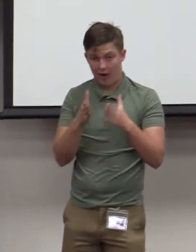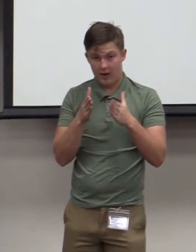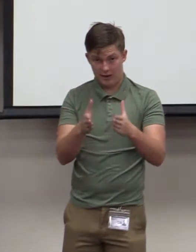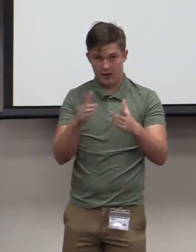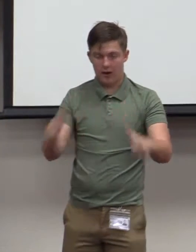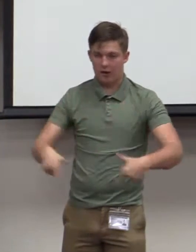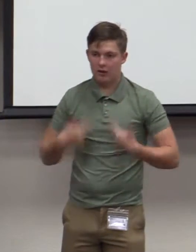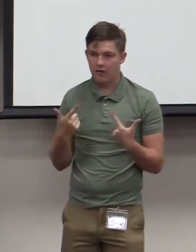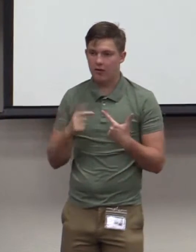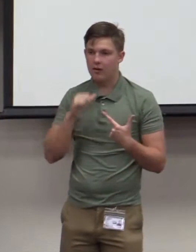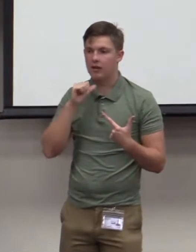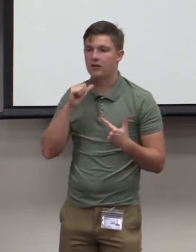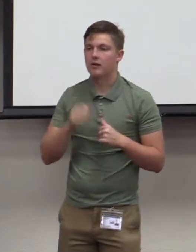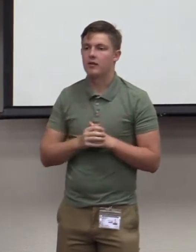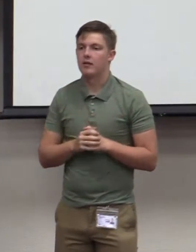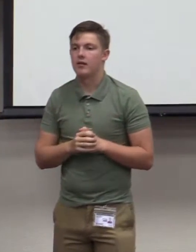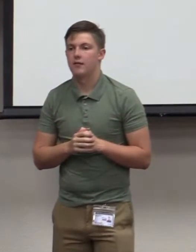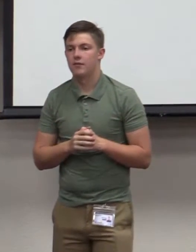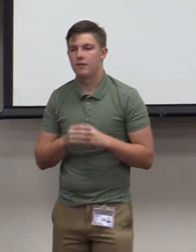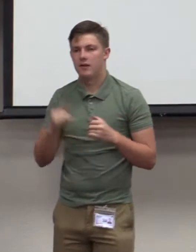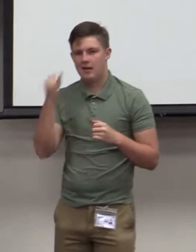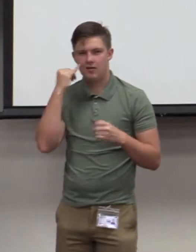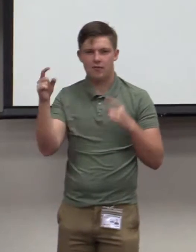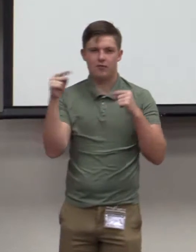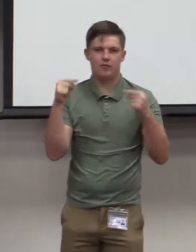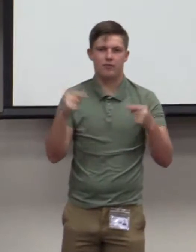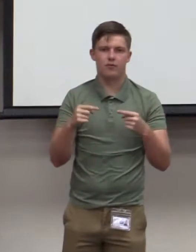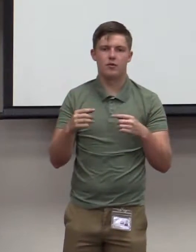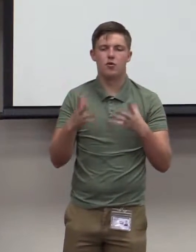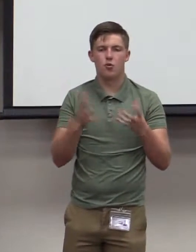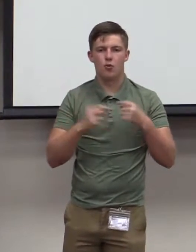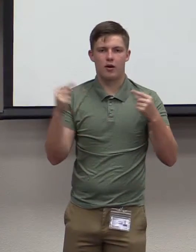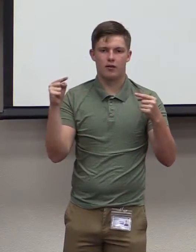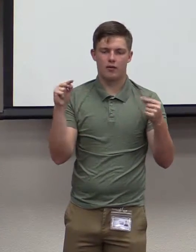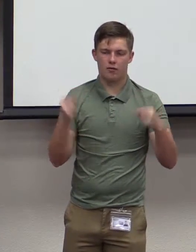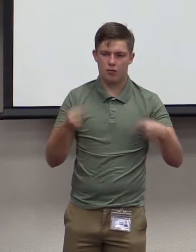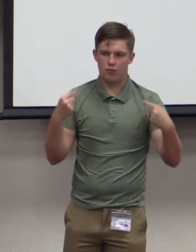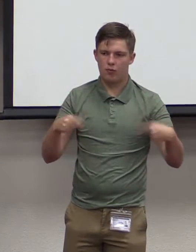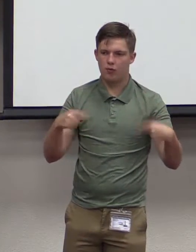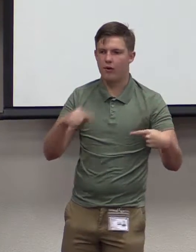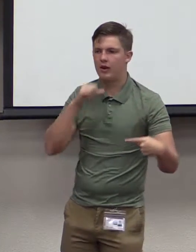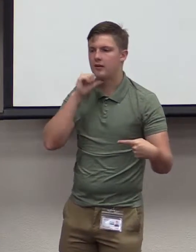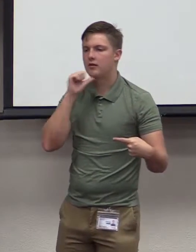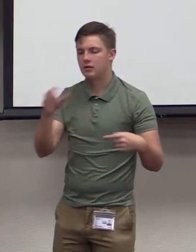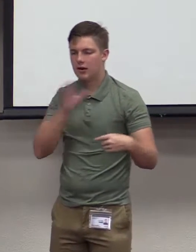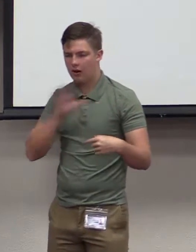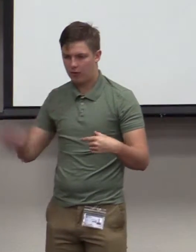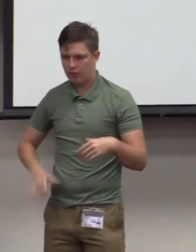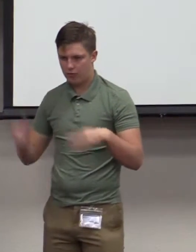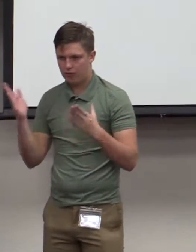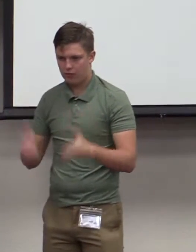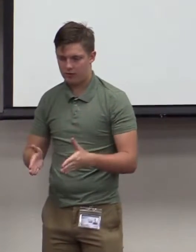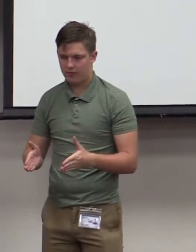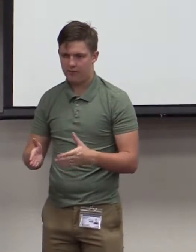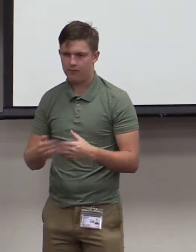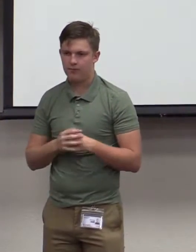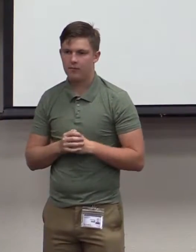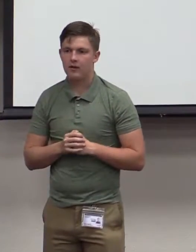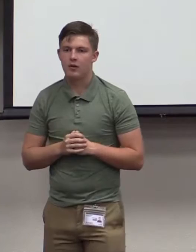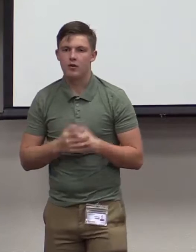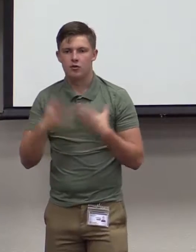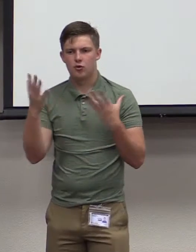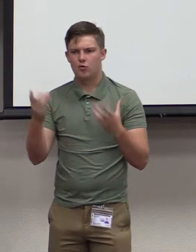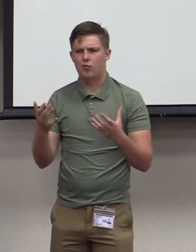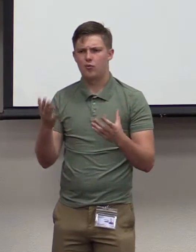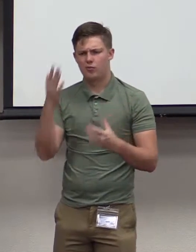not becoming of a Christian if we're quarrelsome. So let me ask you this. Why is it so